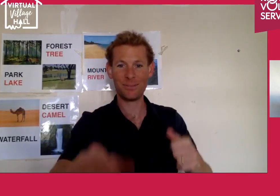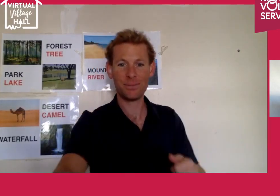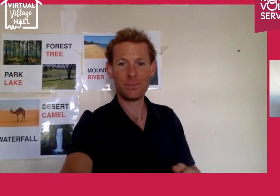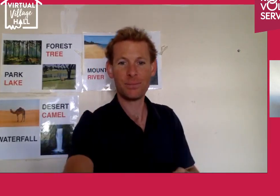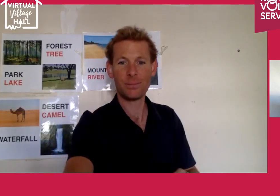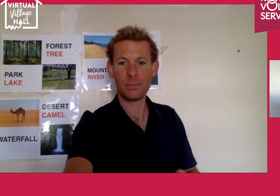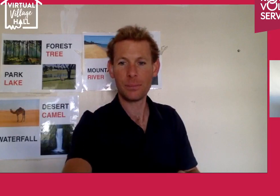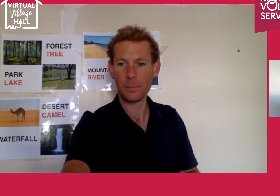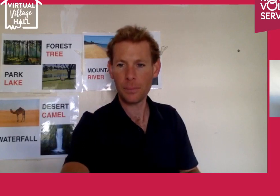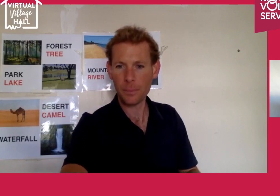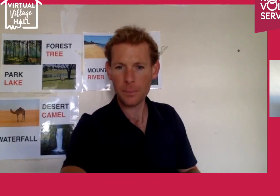Okay.